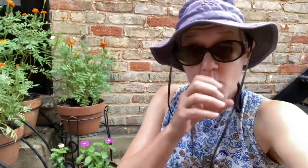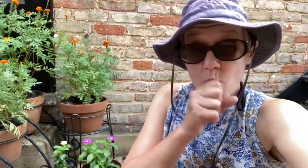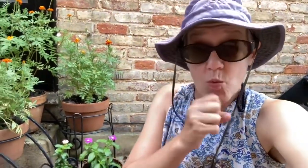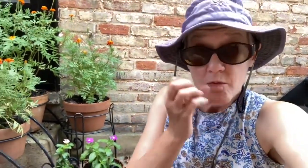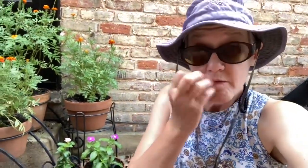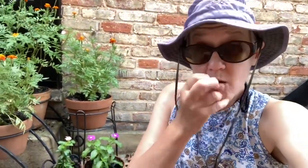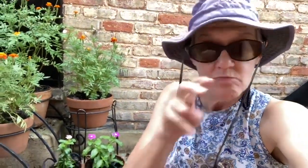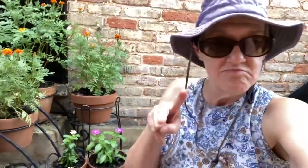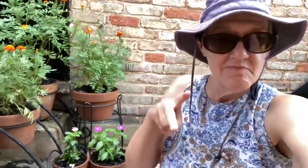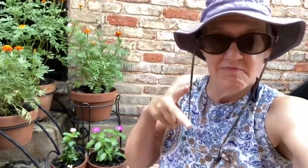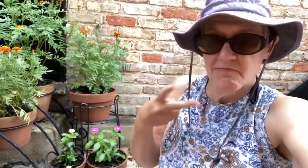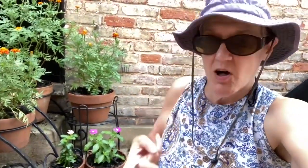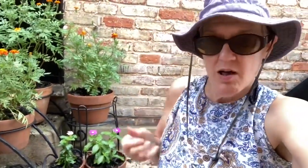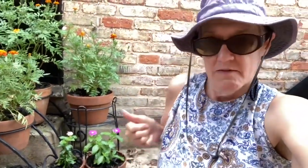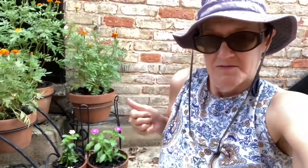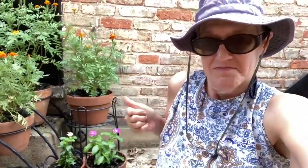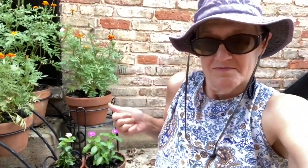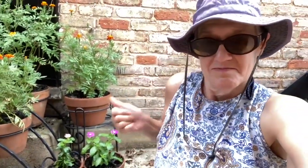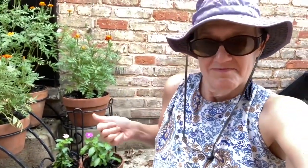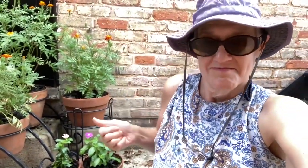The flowers just fall off themselves.